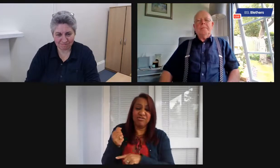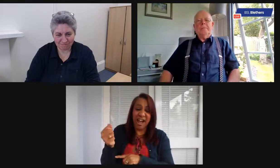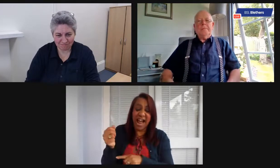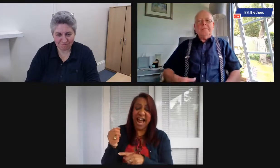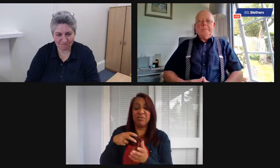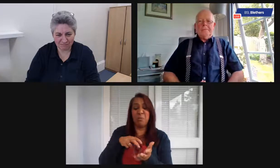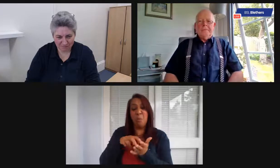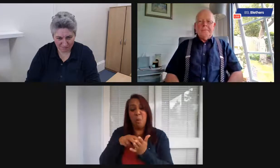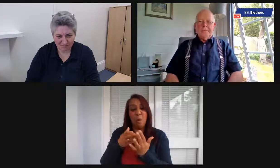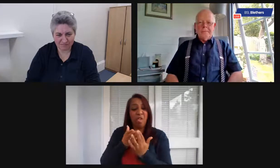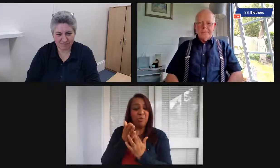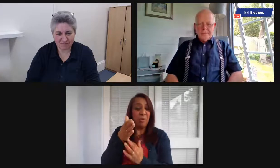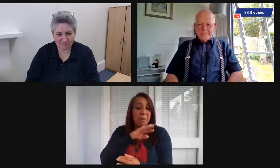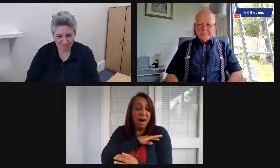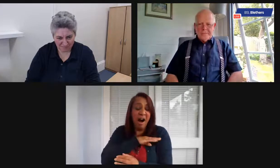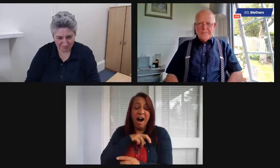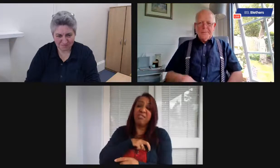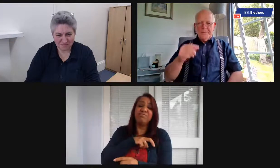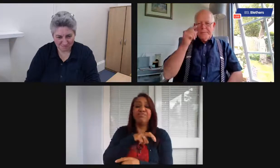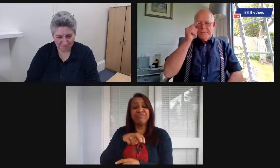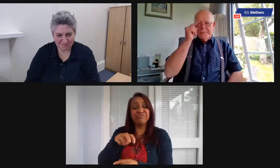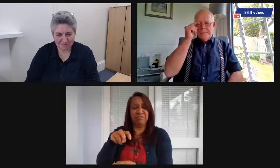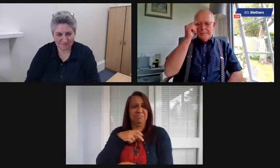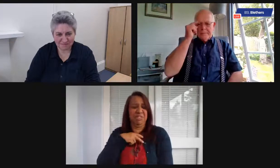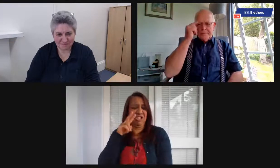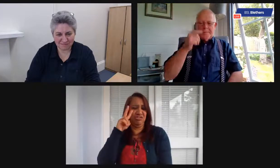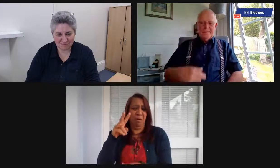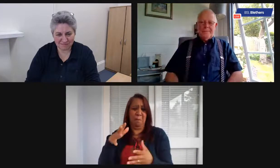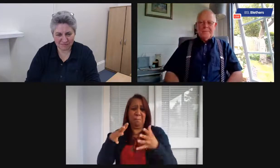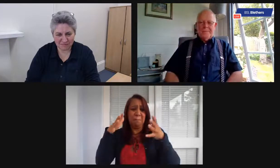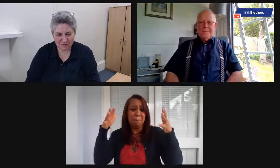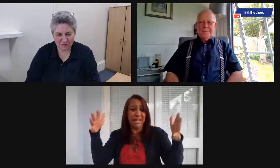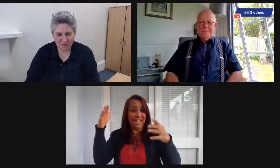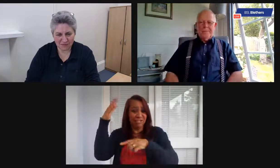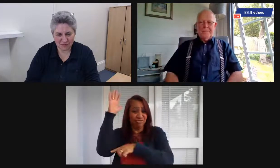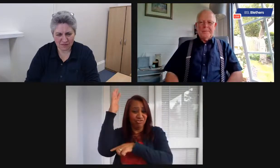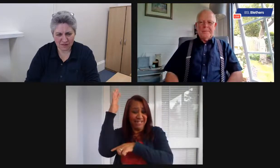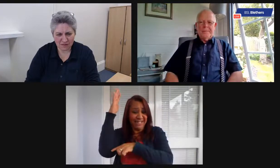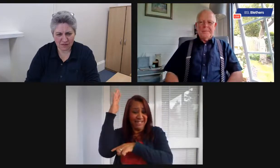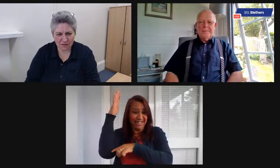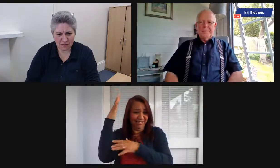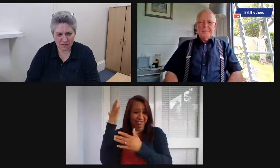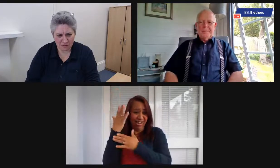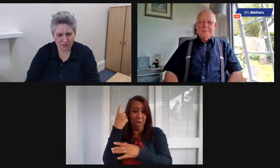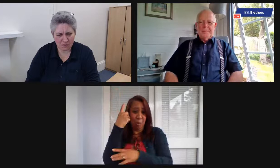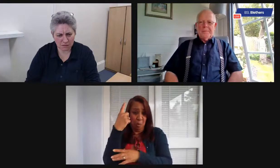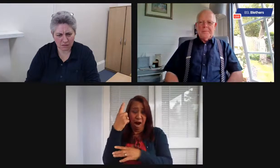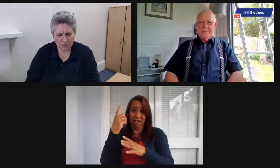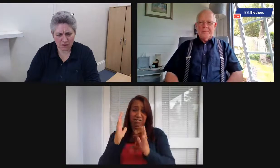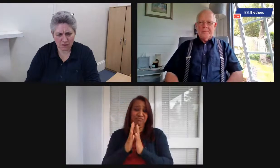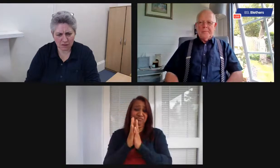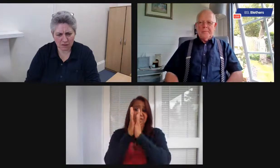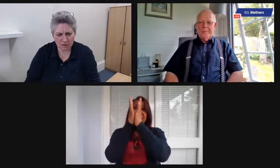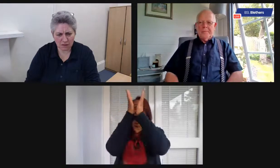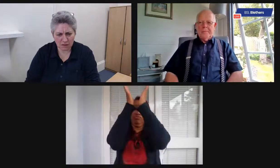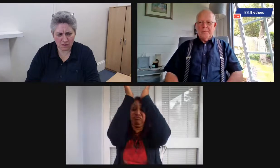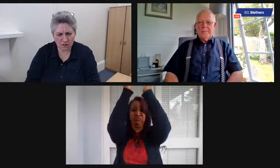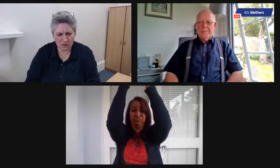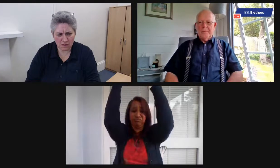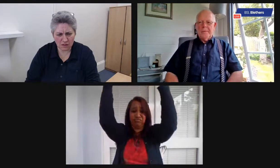to go to museums. So we got off the train, we were walking through the park, and I saw this massive, massive tree. There's